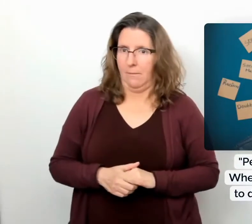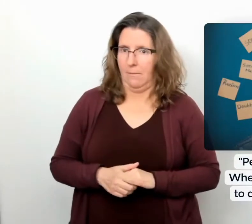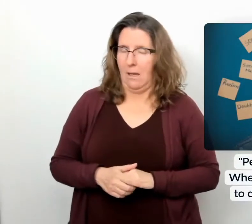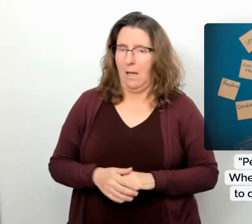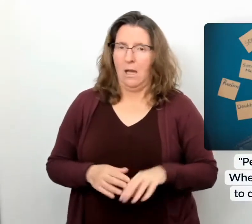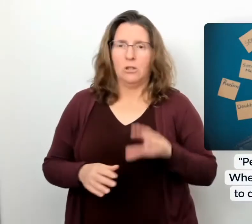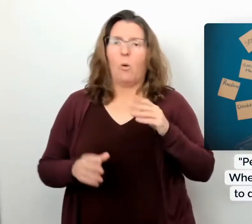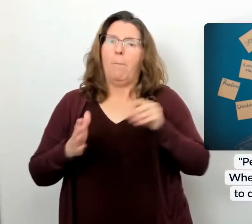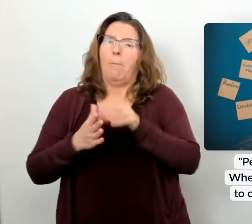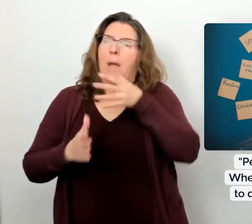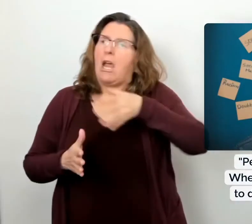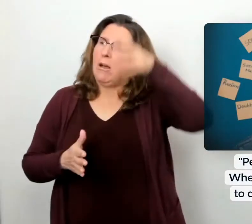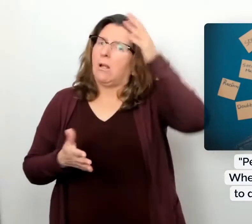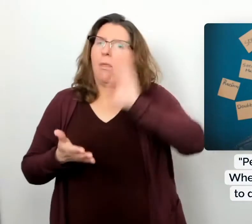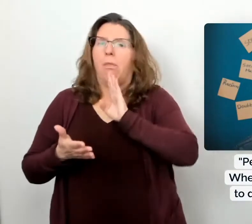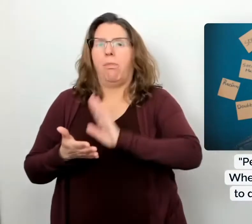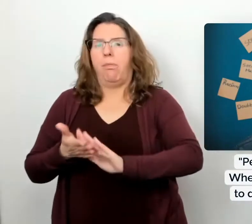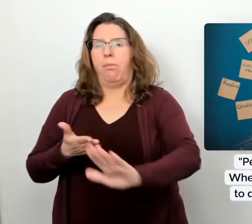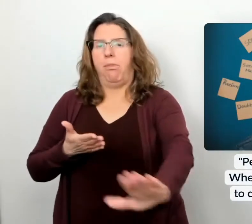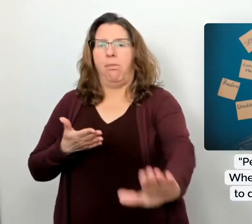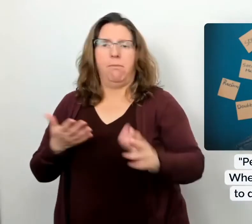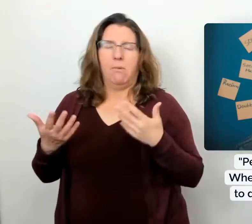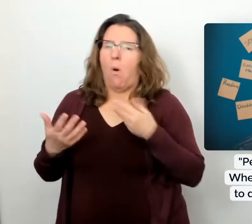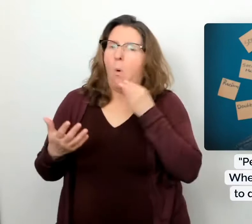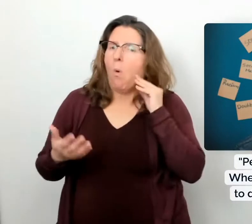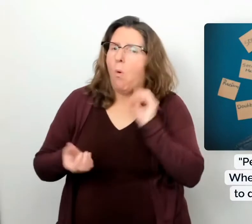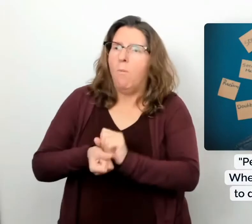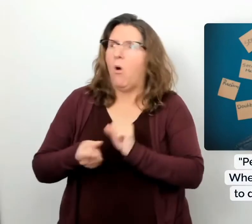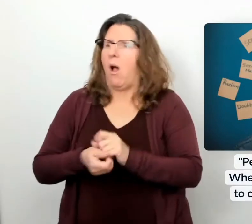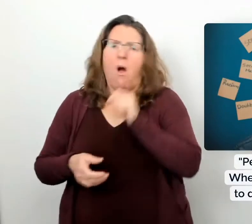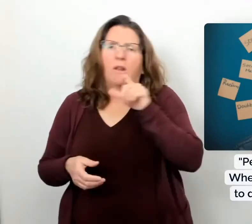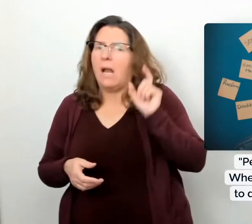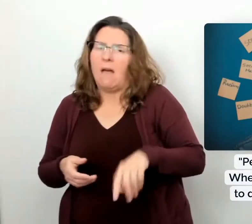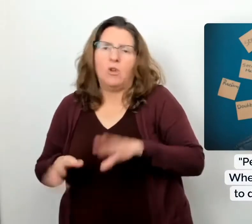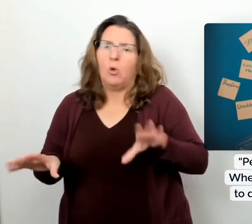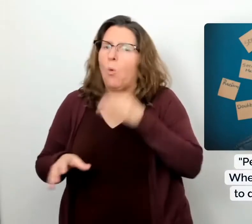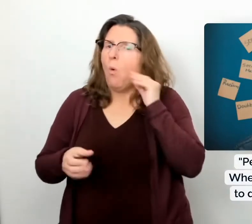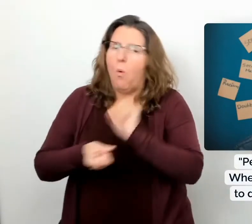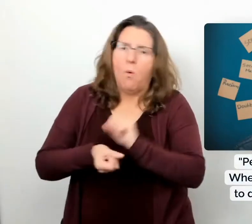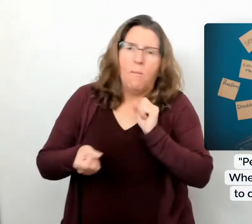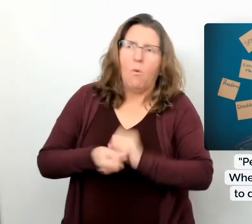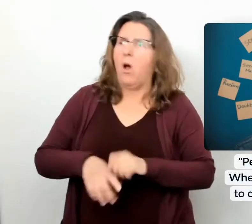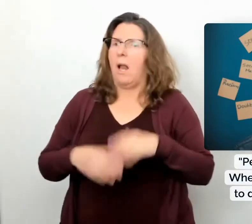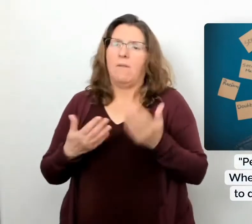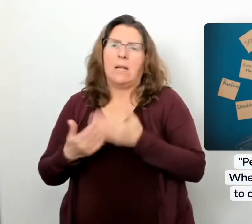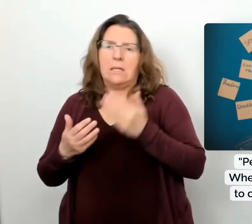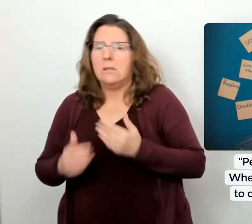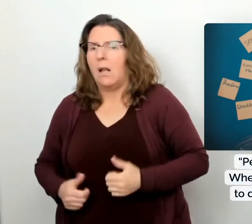deprivation can look like an intellectual disability. So parents' expectations are low. I have seen parents give their students